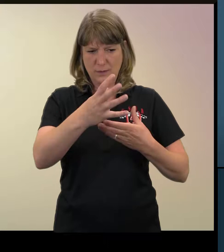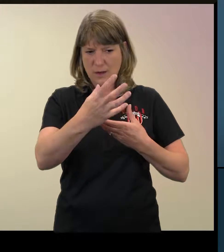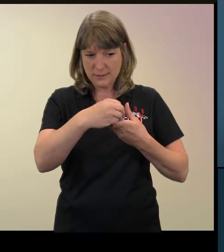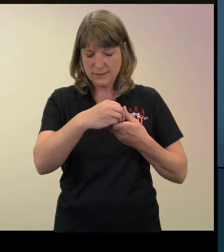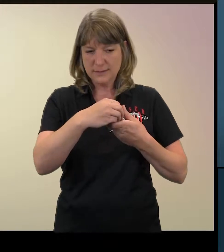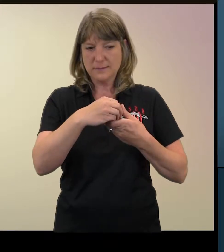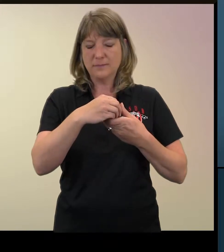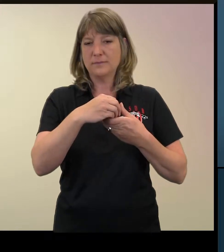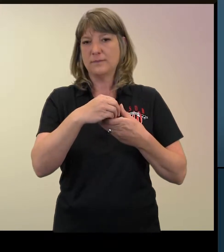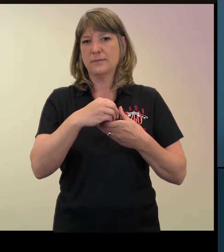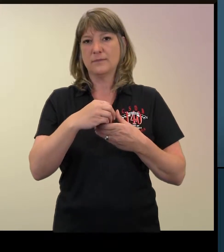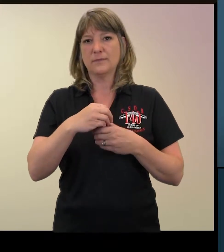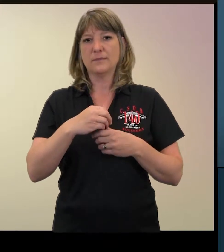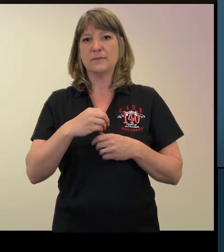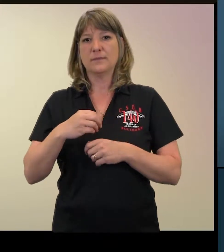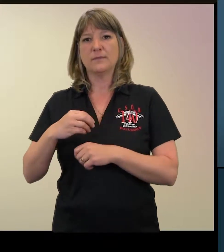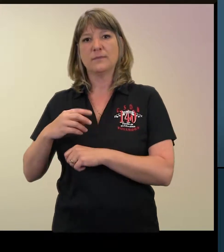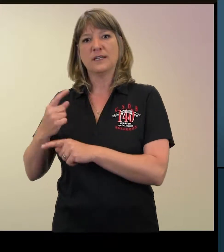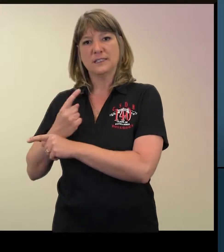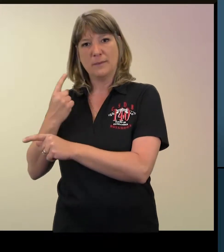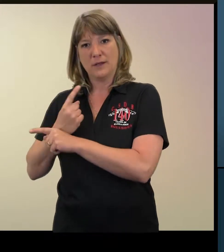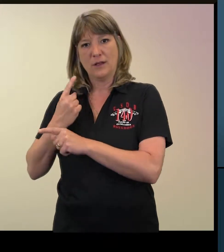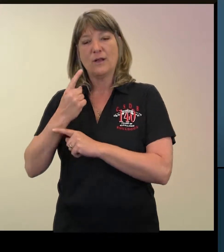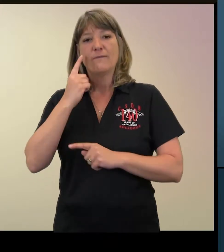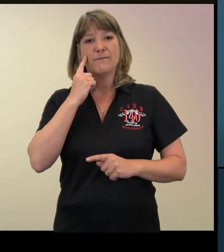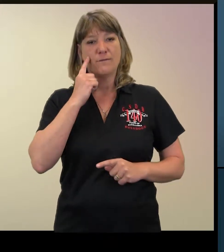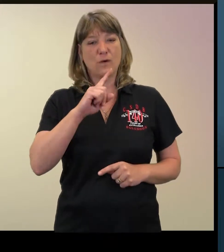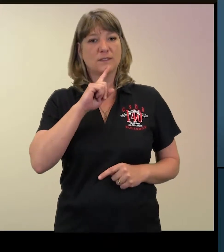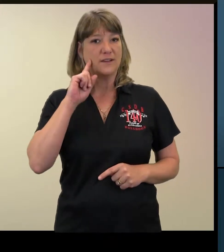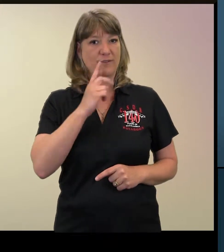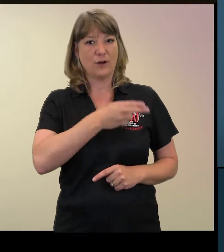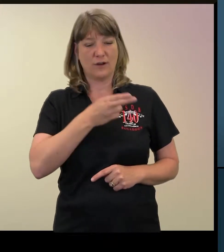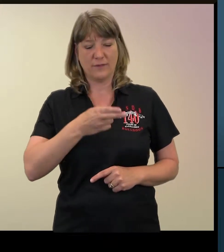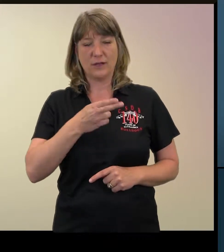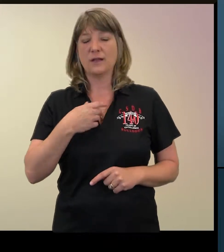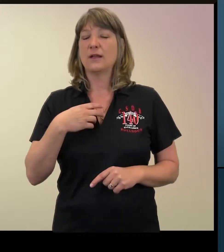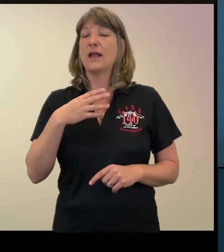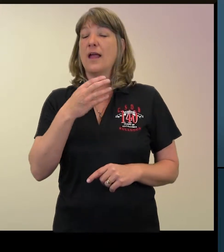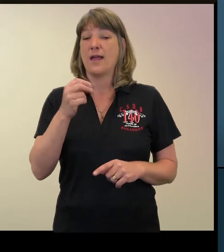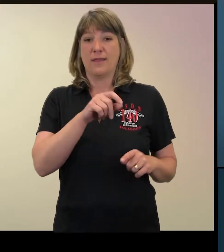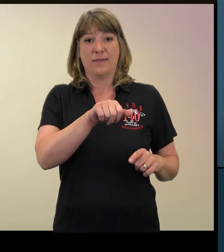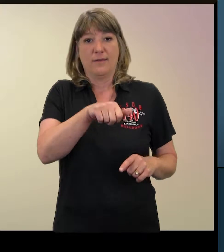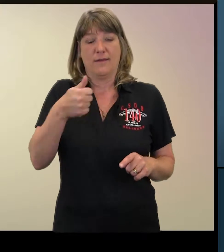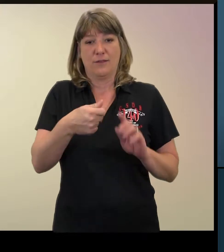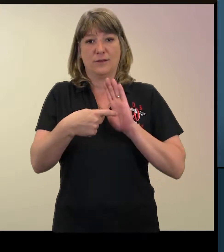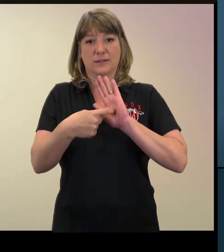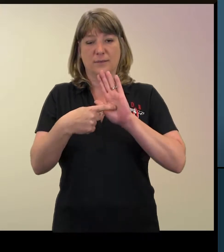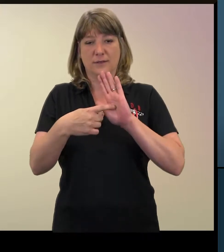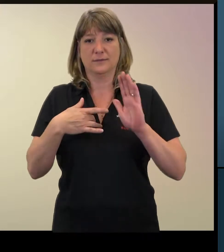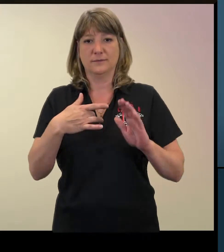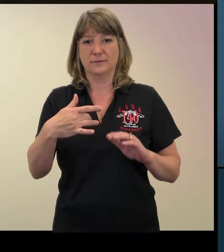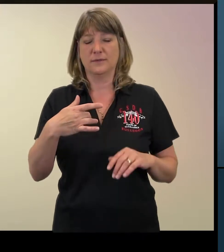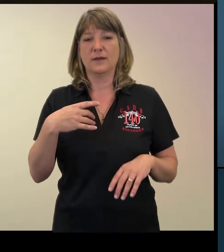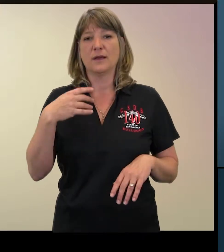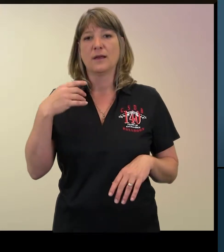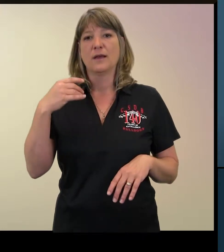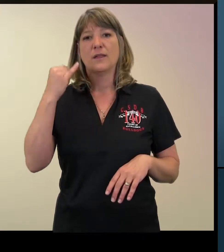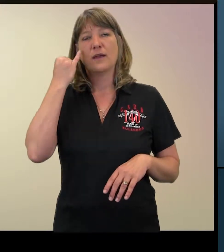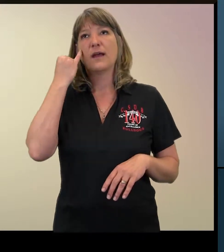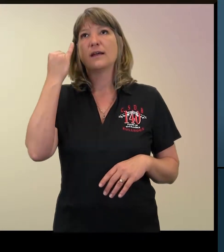from typical development for children who are deaf and hard of hearing. The classic example that's actually used is the idea, one